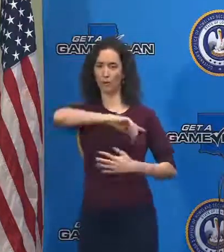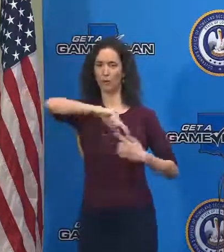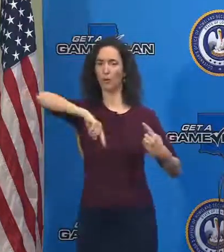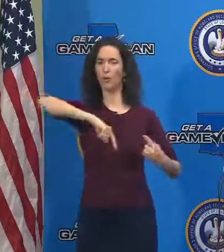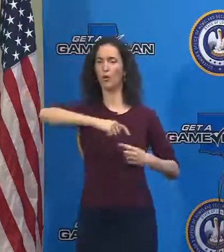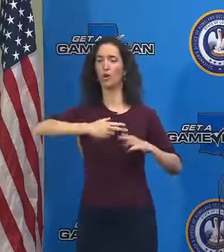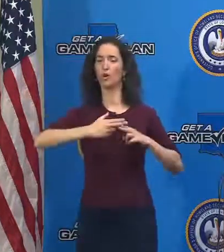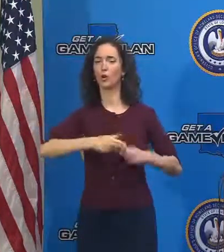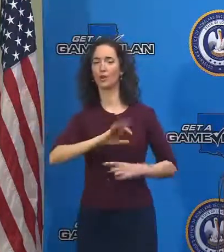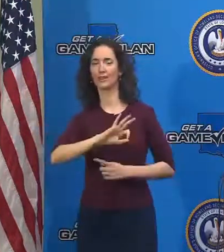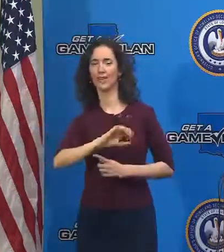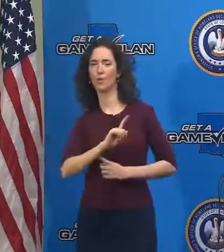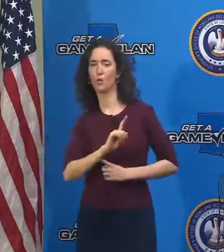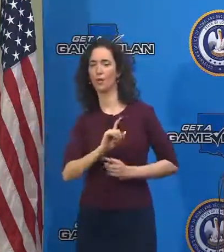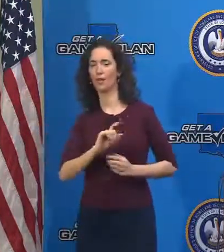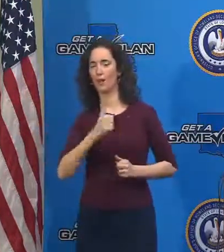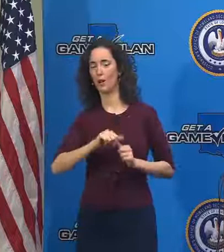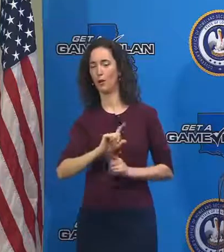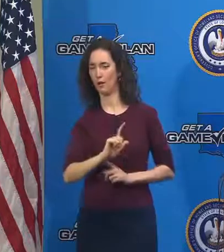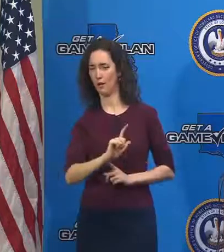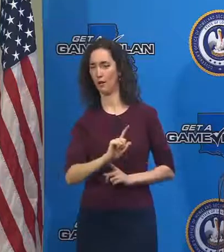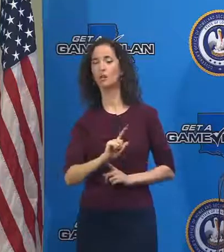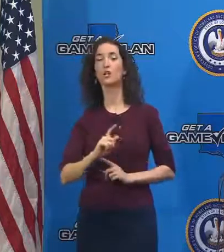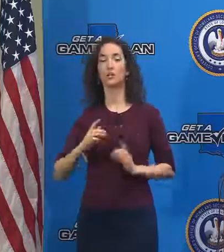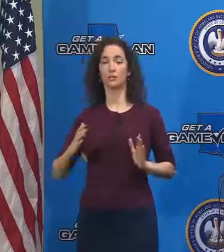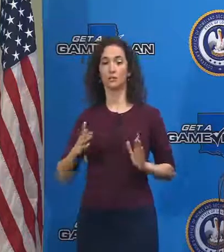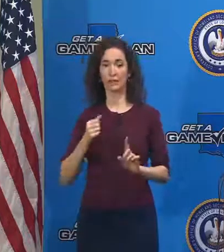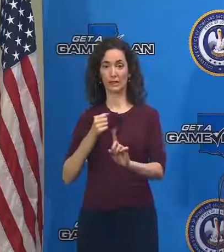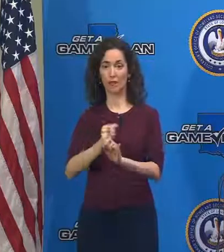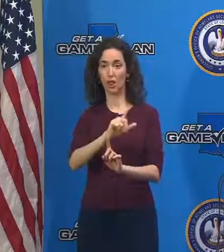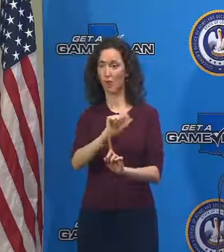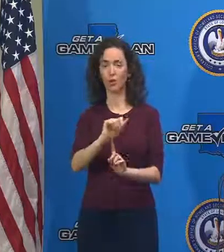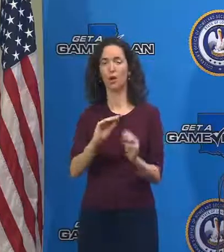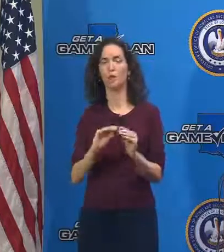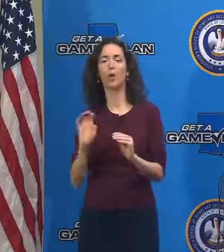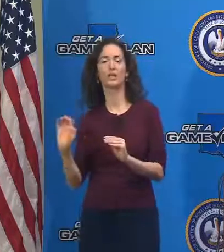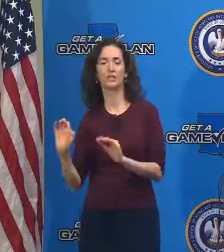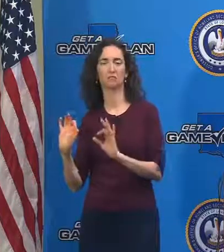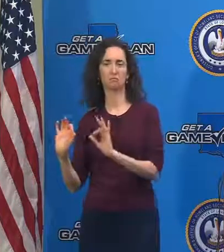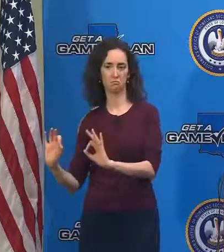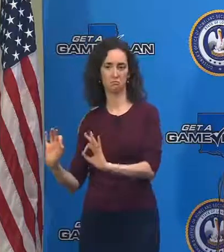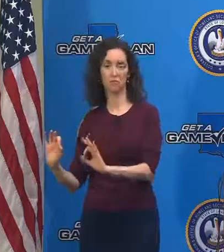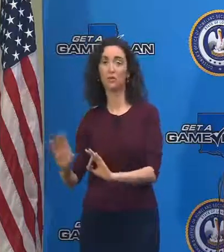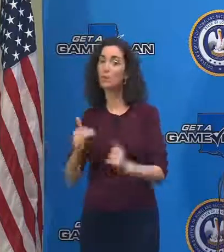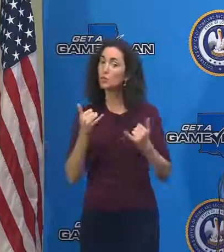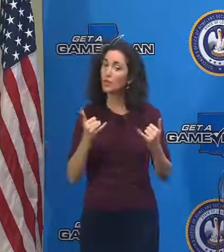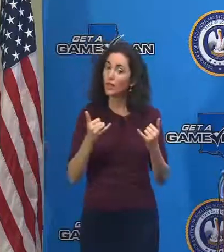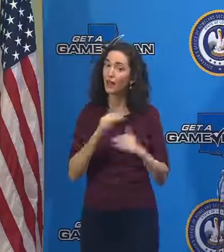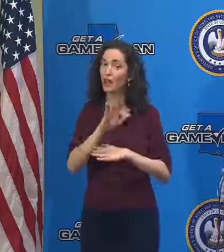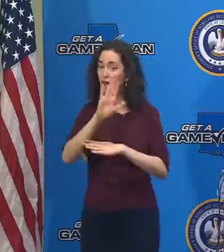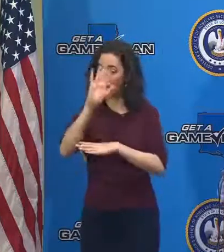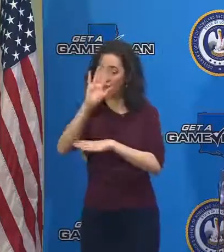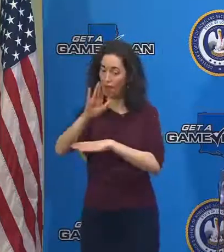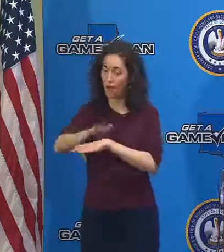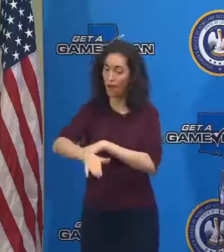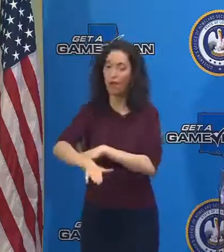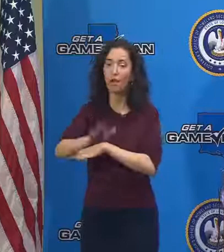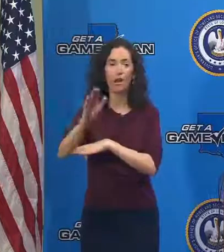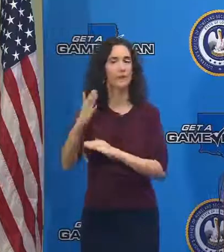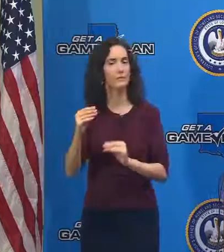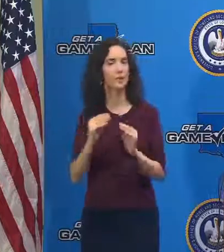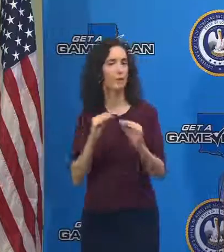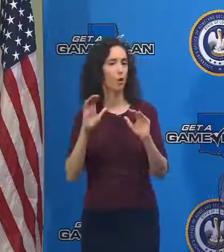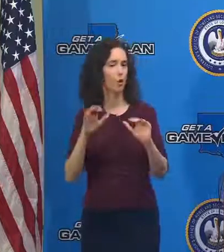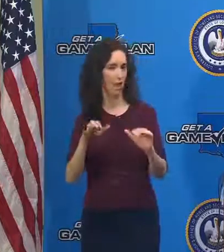east. We are expecting an additional rain today and maybe overnight, and oddly enough,